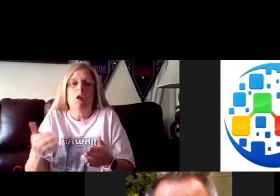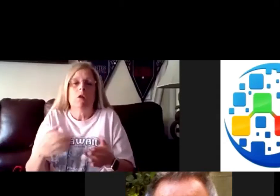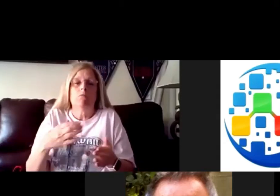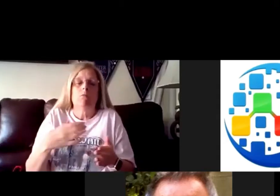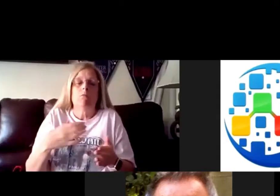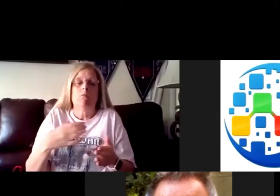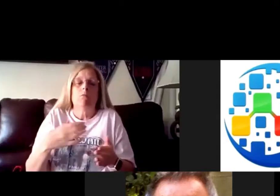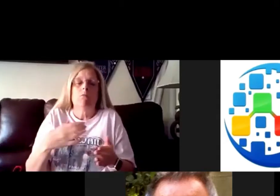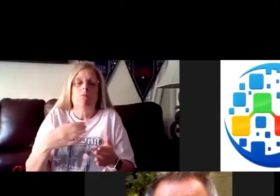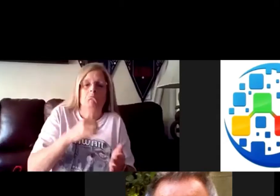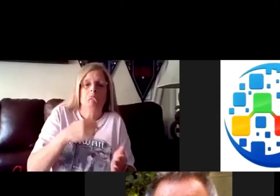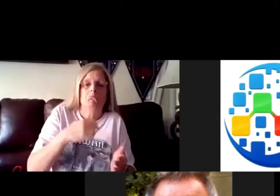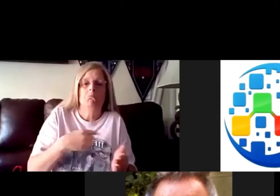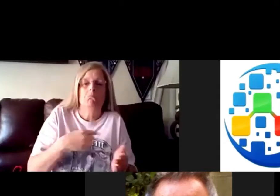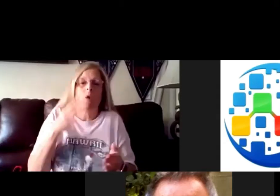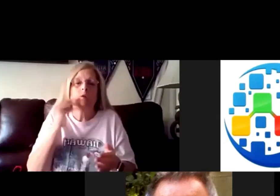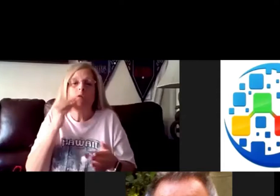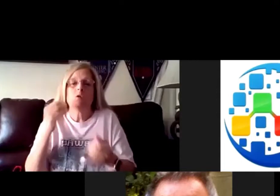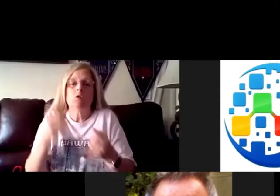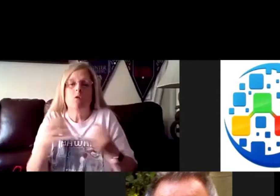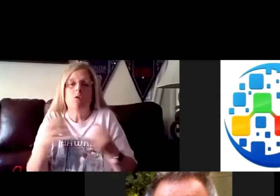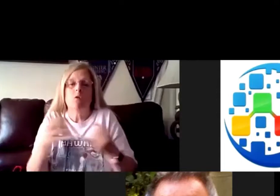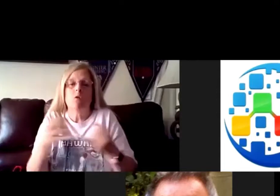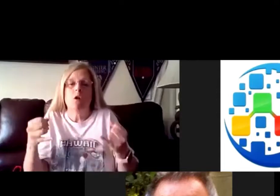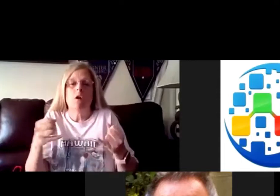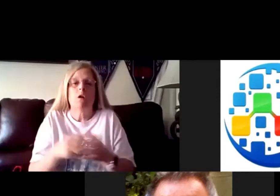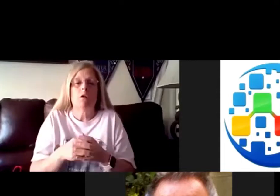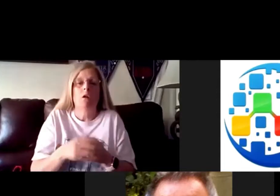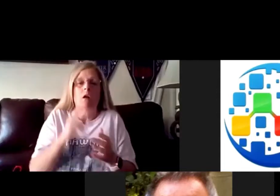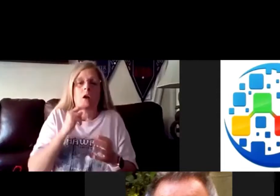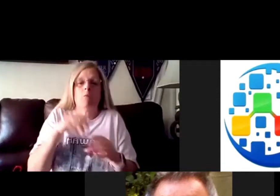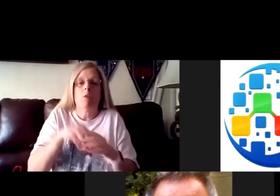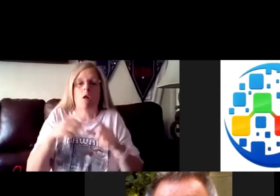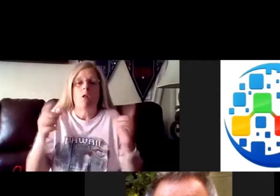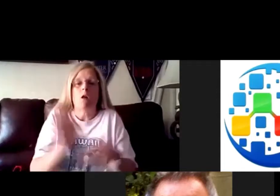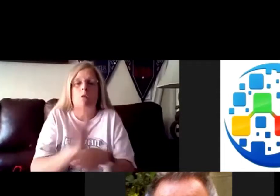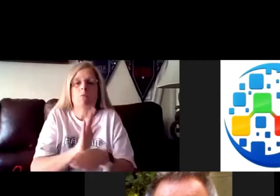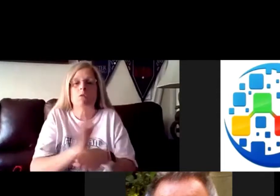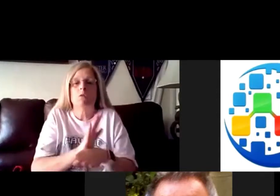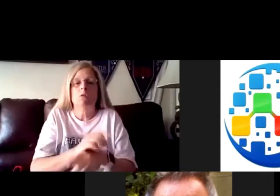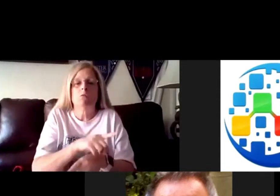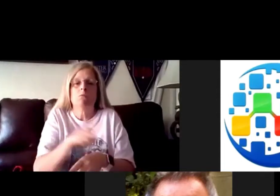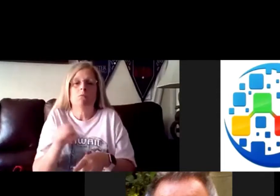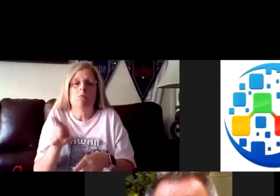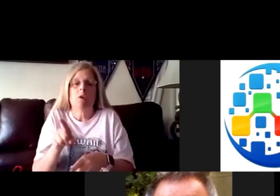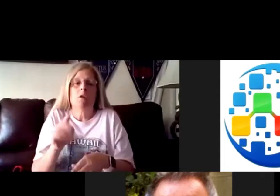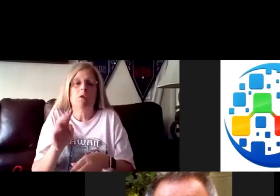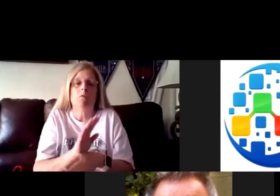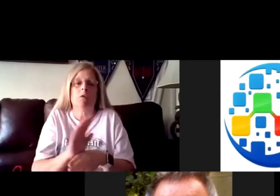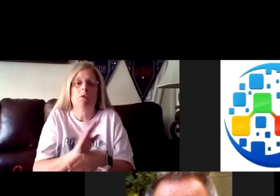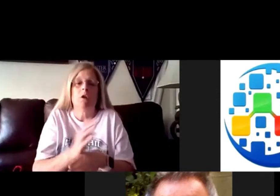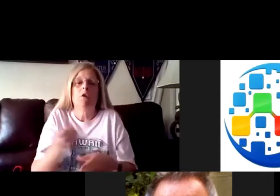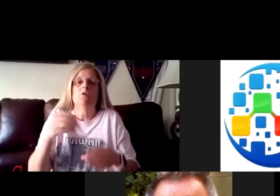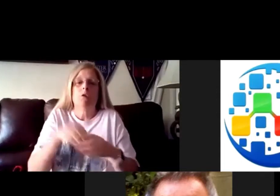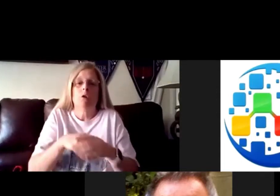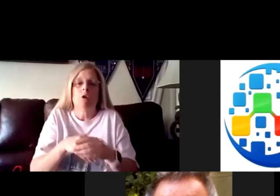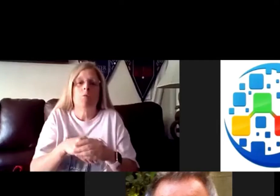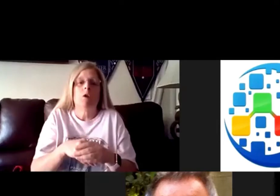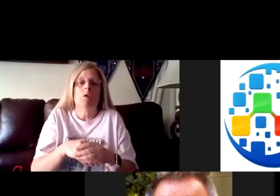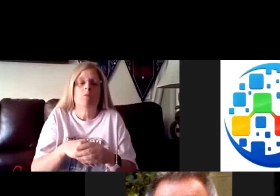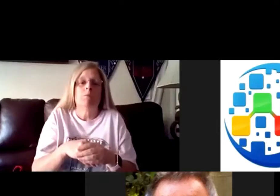I experienced online, and I've been in a lot of businesses, these businesses, as you come in and participate with